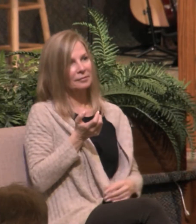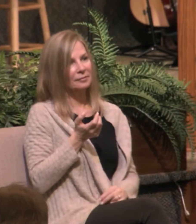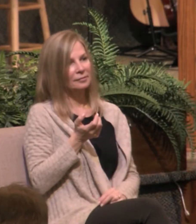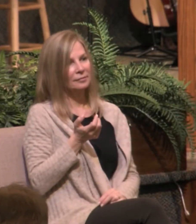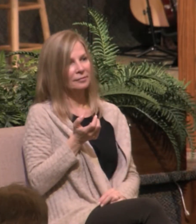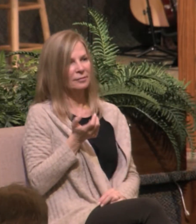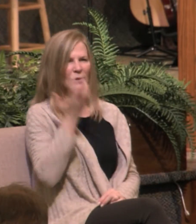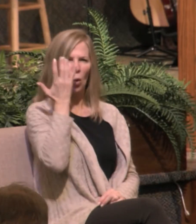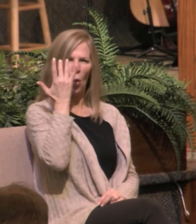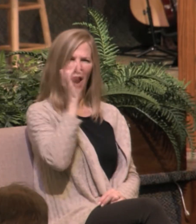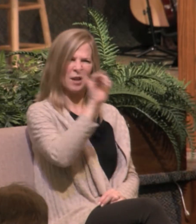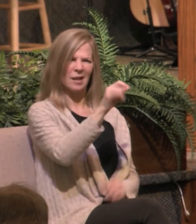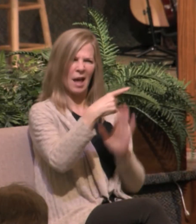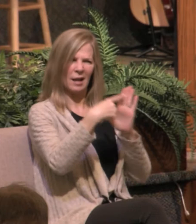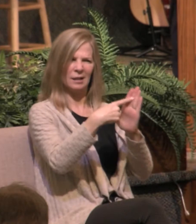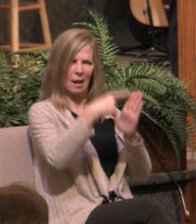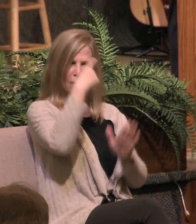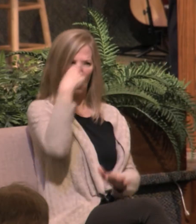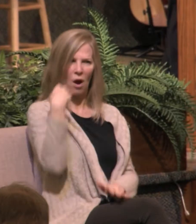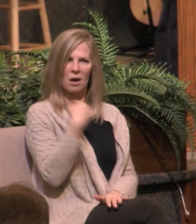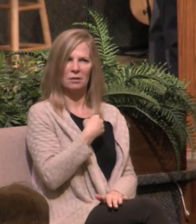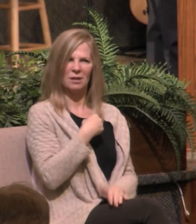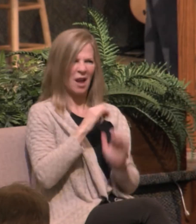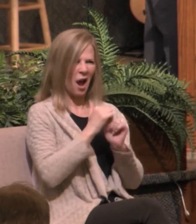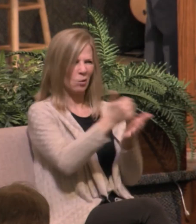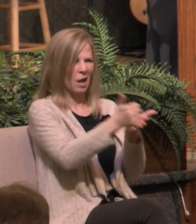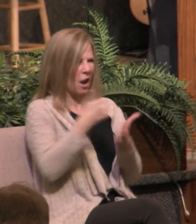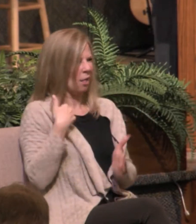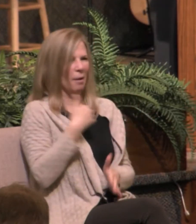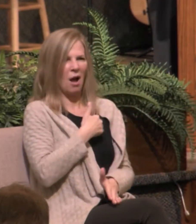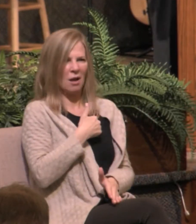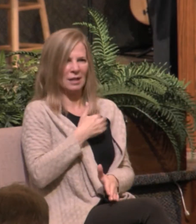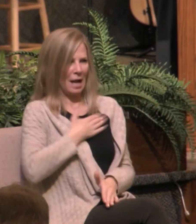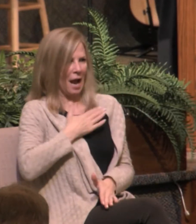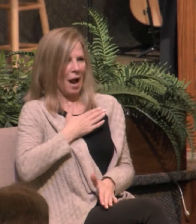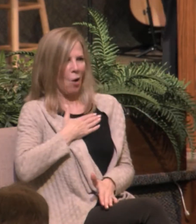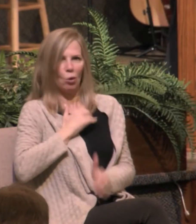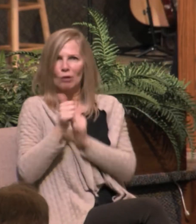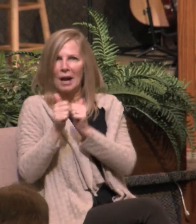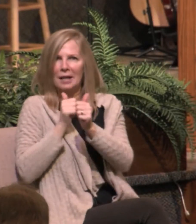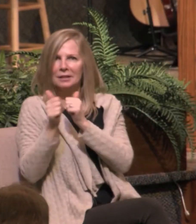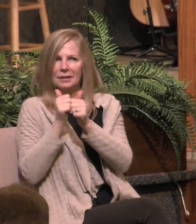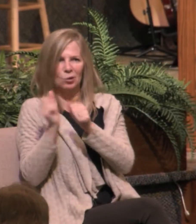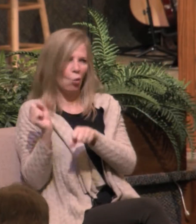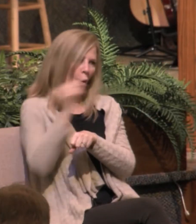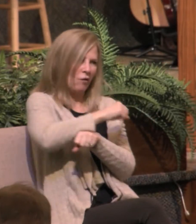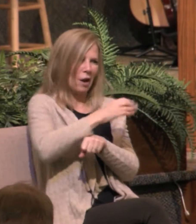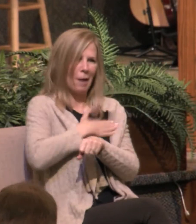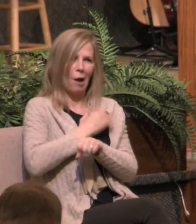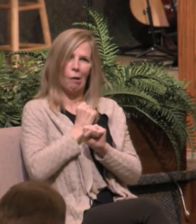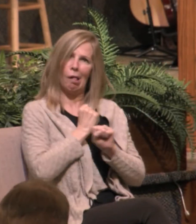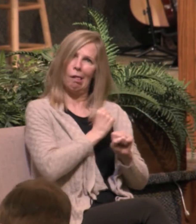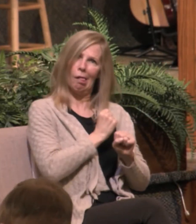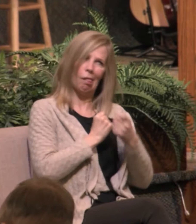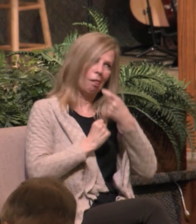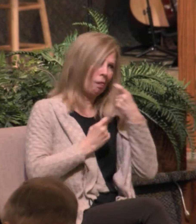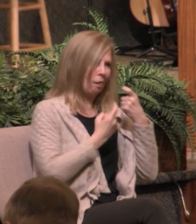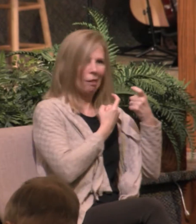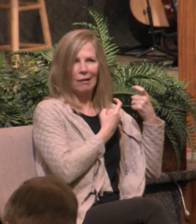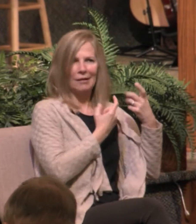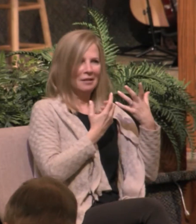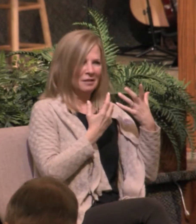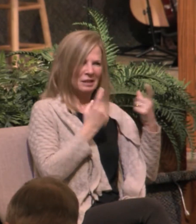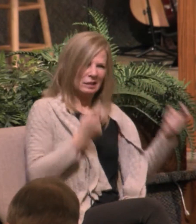Here's why that's an example for us. Here's why that's supposed to help us in this race. Here's why that's supposed to help us overcome entanglements and being tangled up with